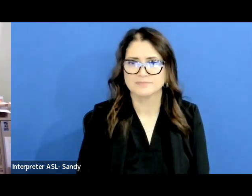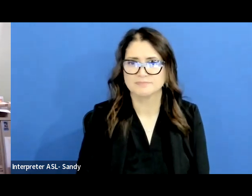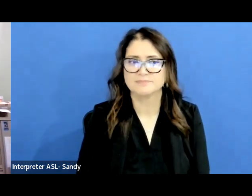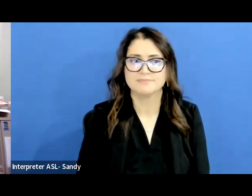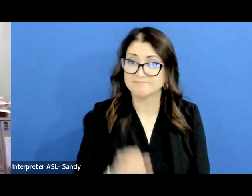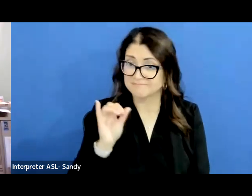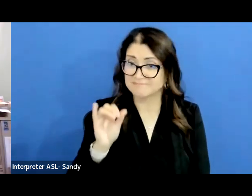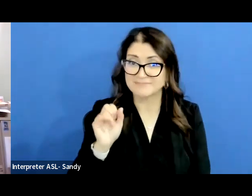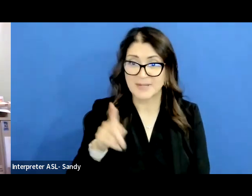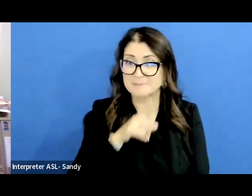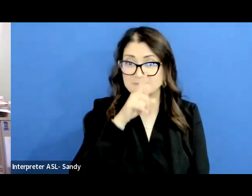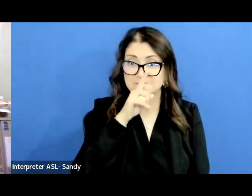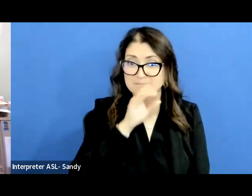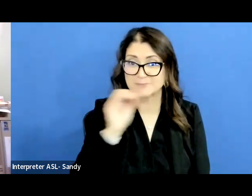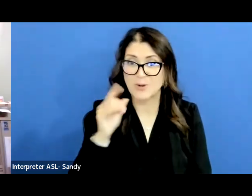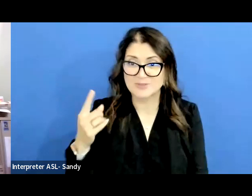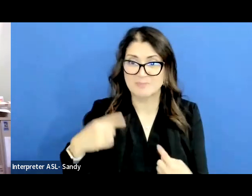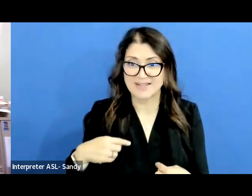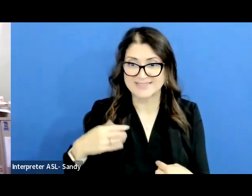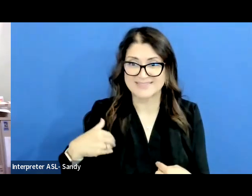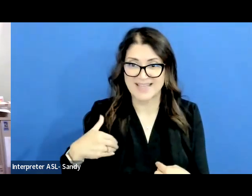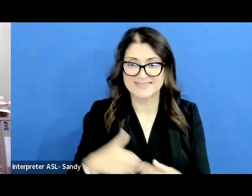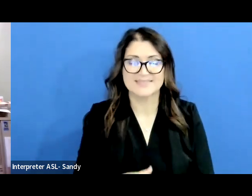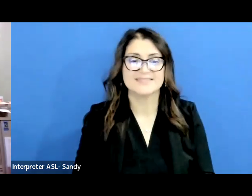Okay, we're not getting any responses yet.